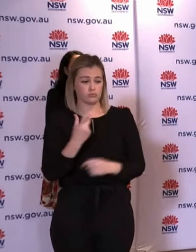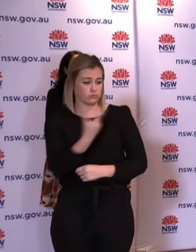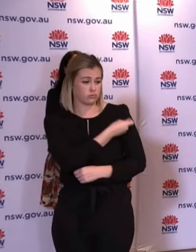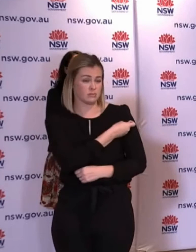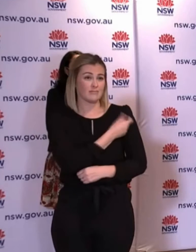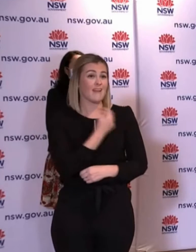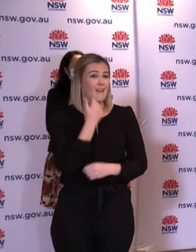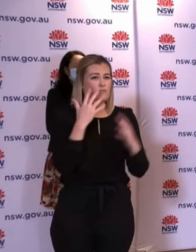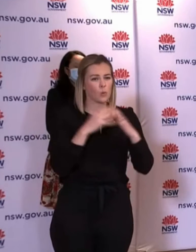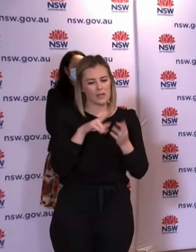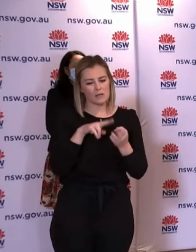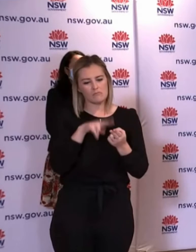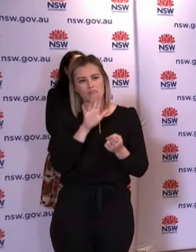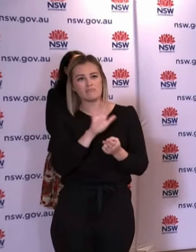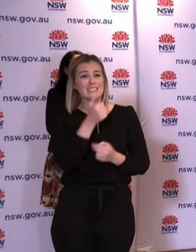6%.